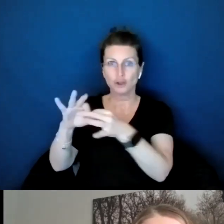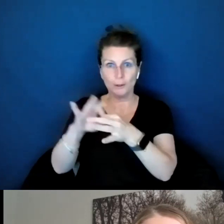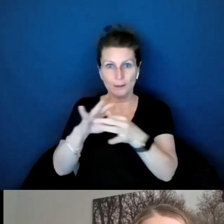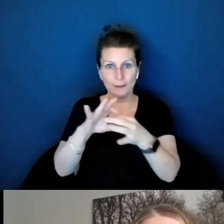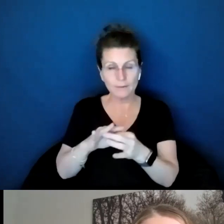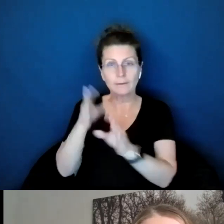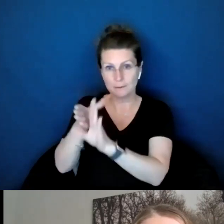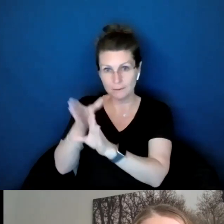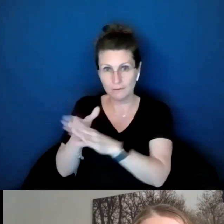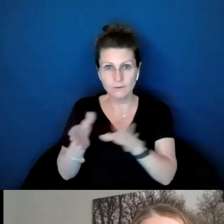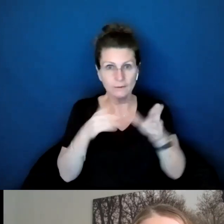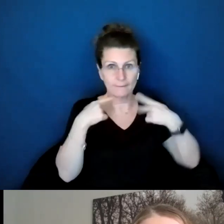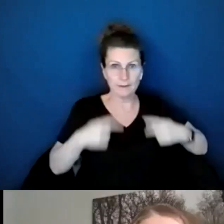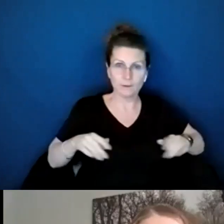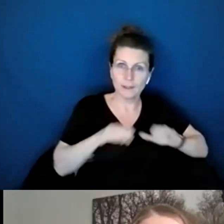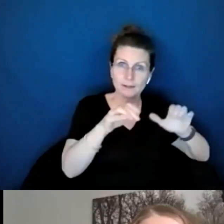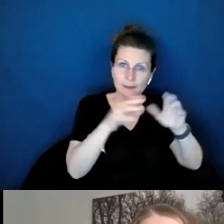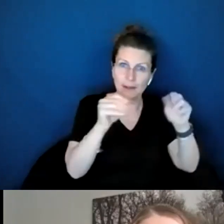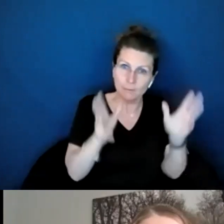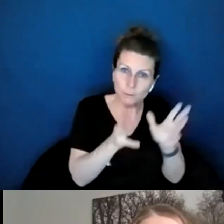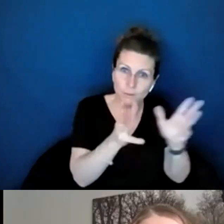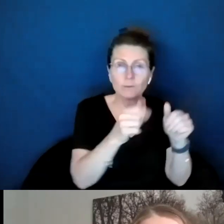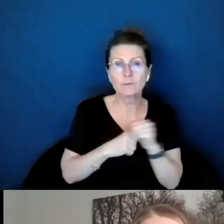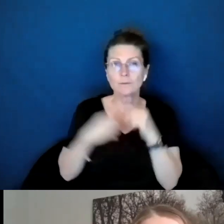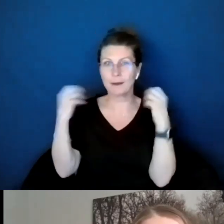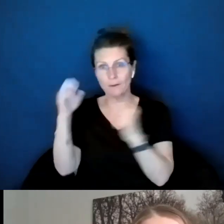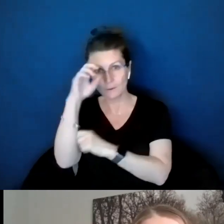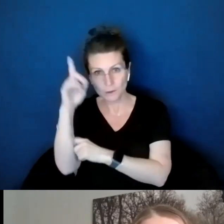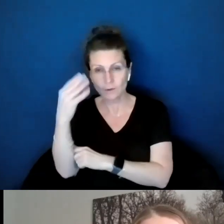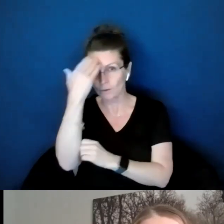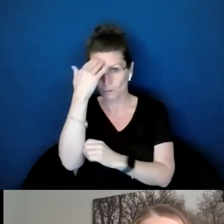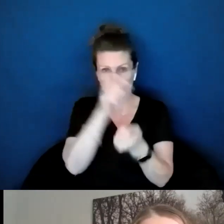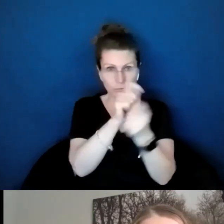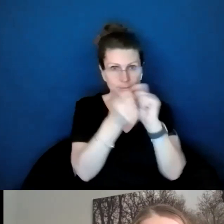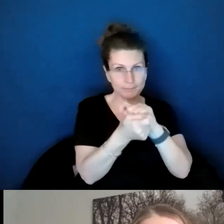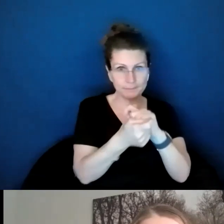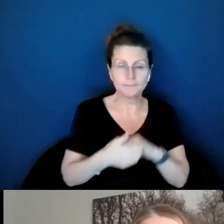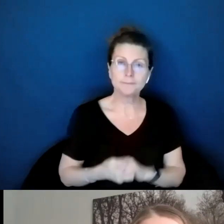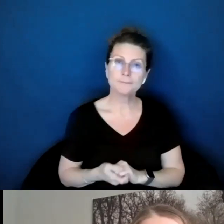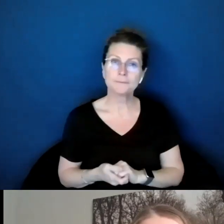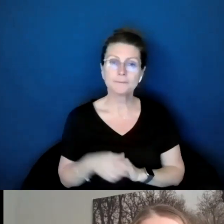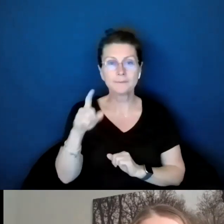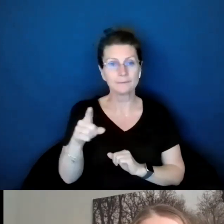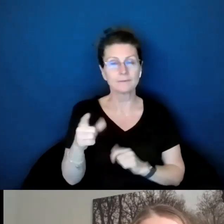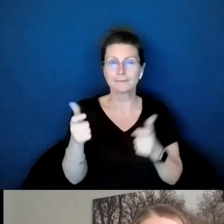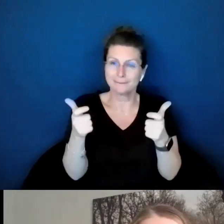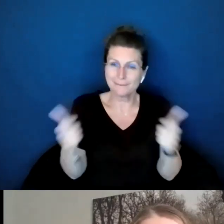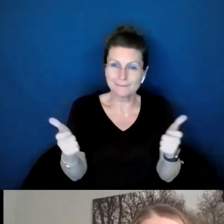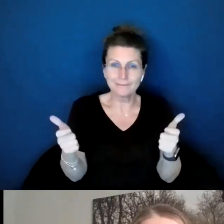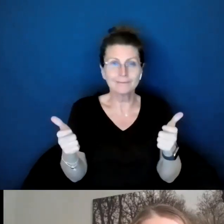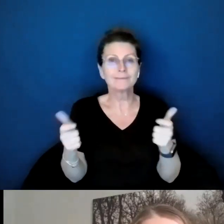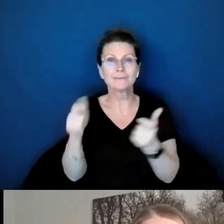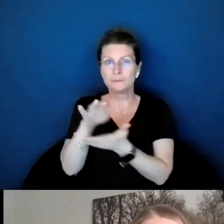physical activity promotion, health communication, and knowledge translation. She's a hugely prolific